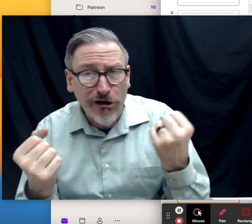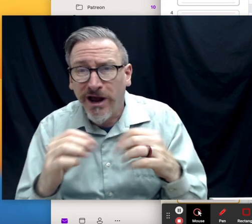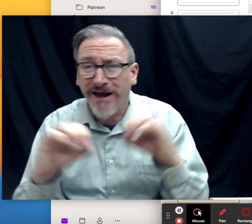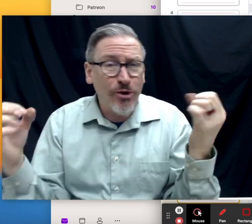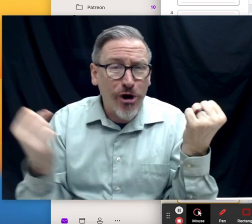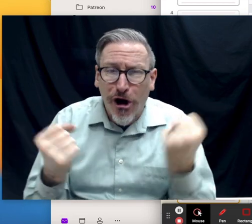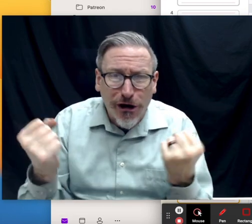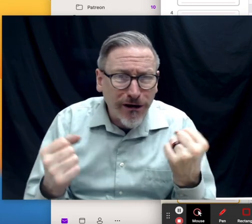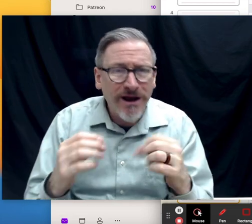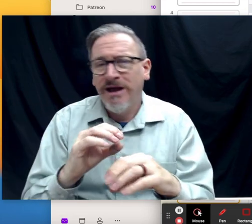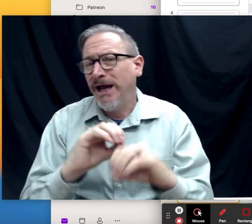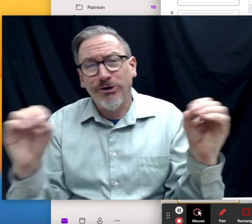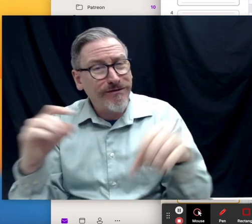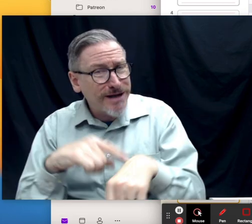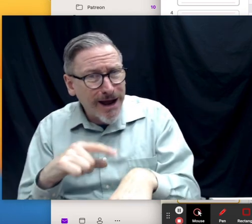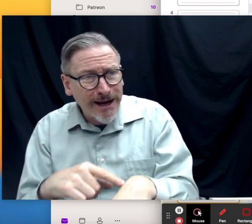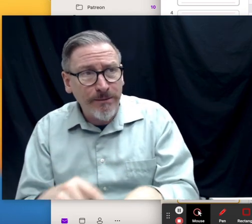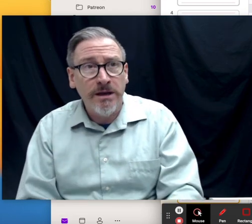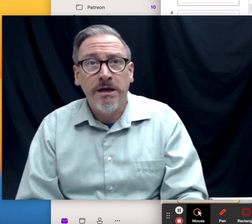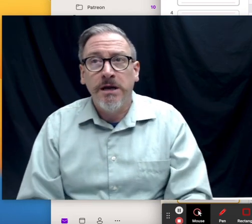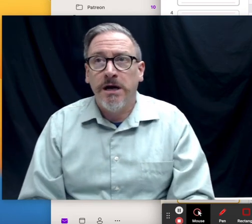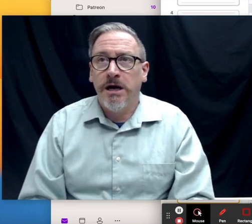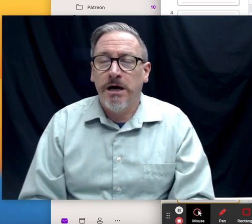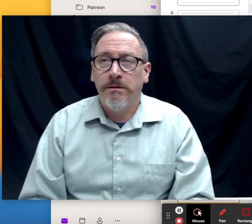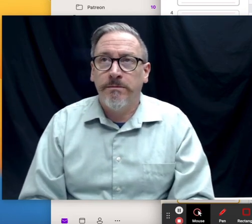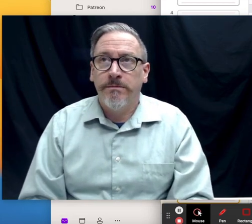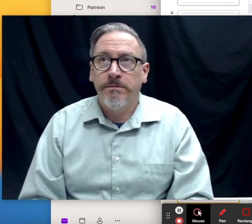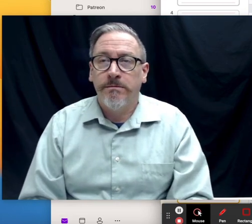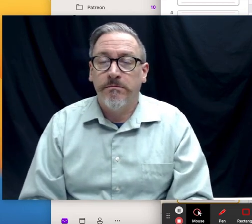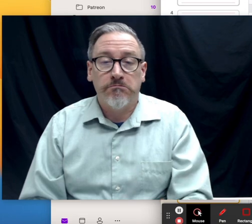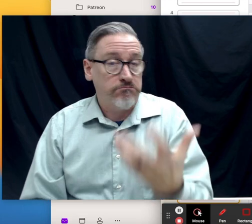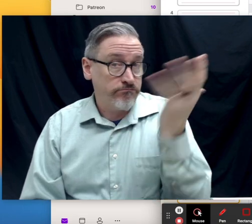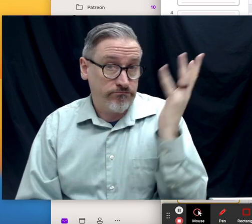Car. I have no car. I don't have time. Um,